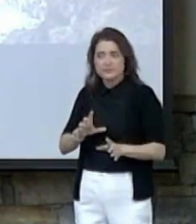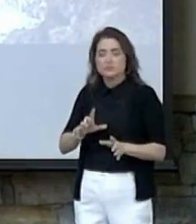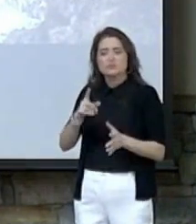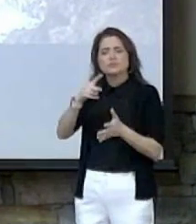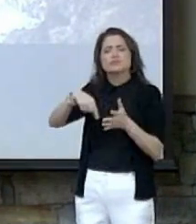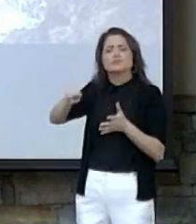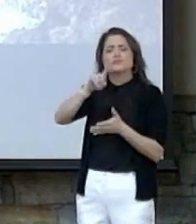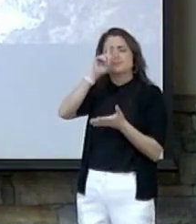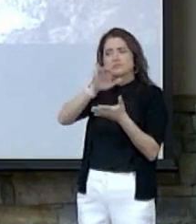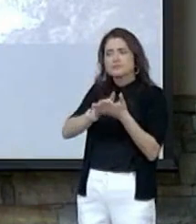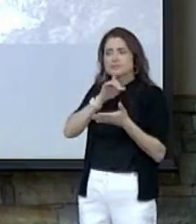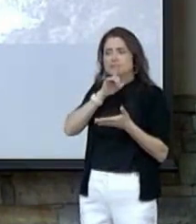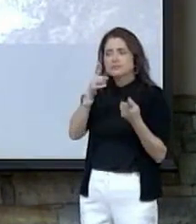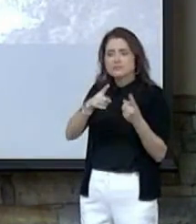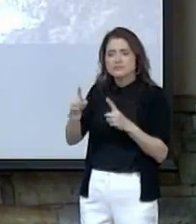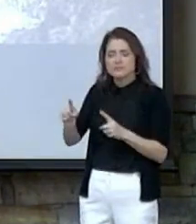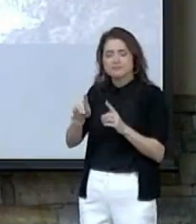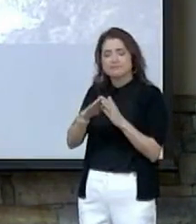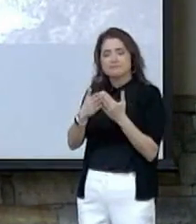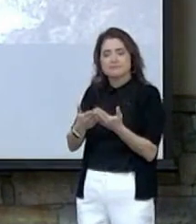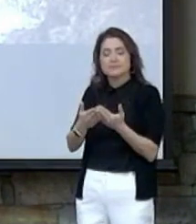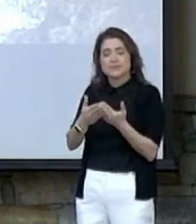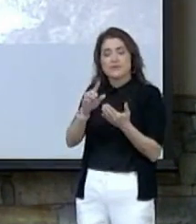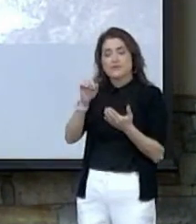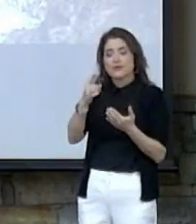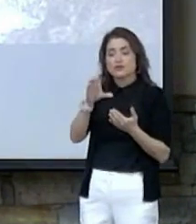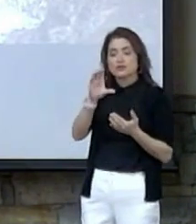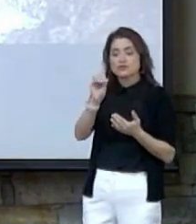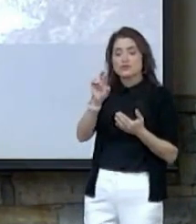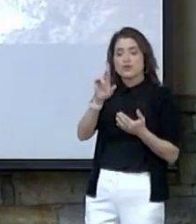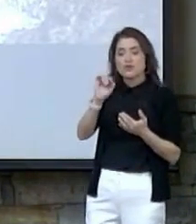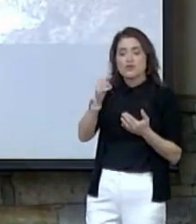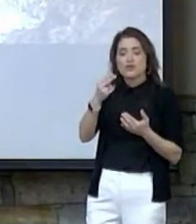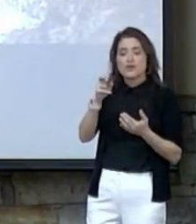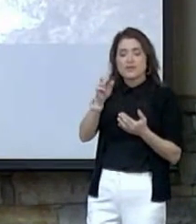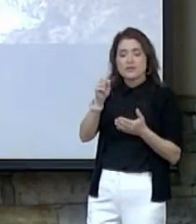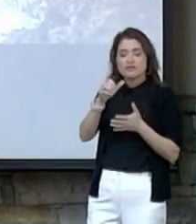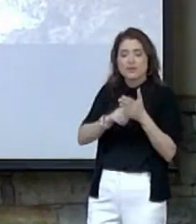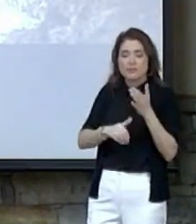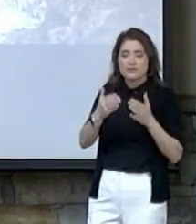happened? Turn to 1 Corinthians chapter 15 with me.